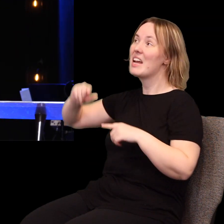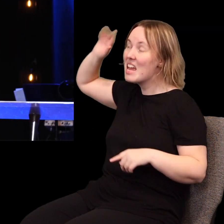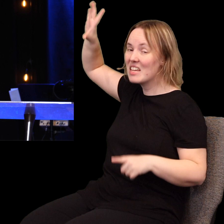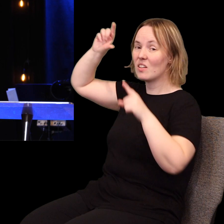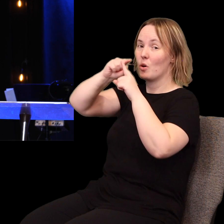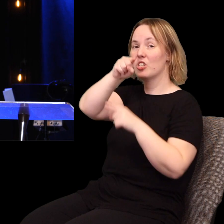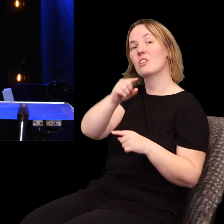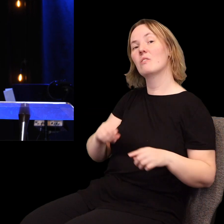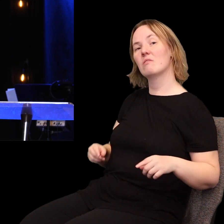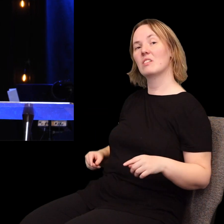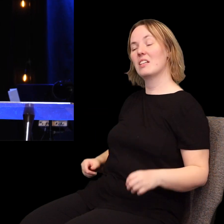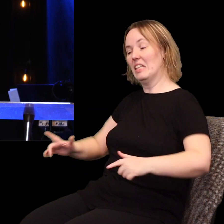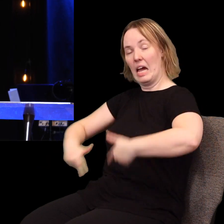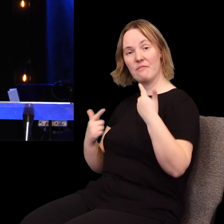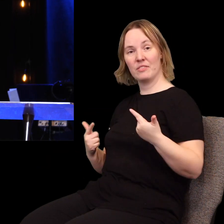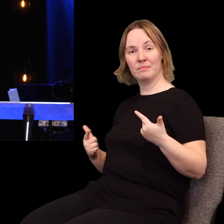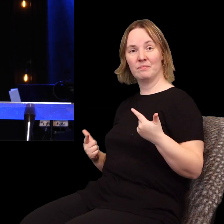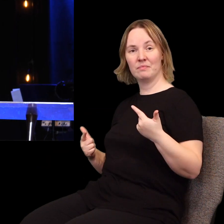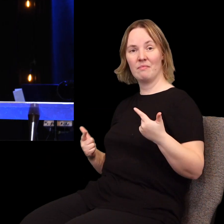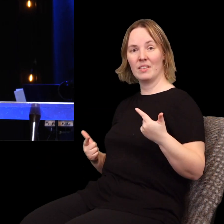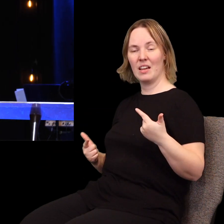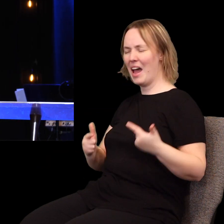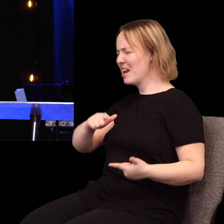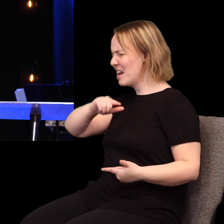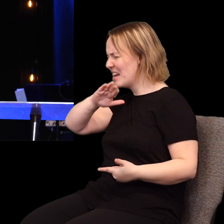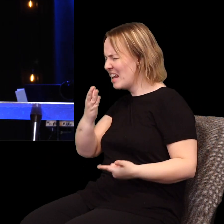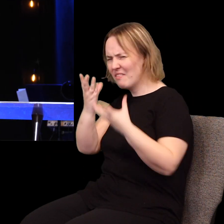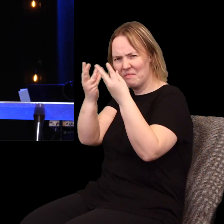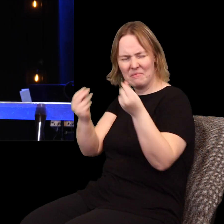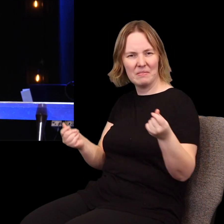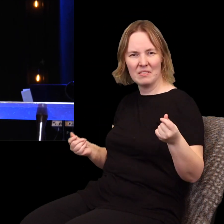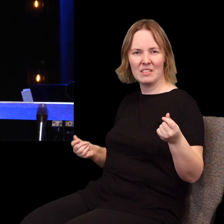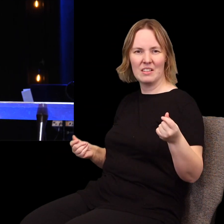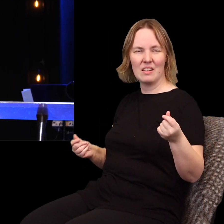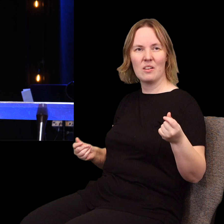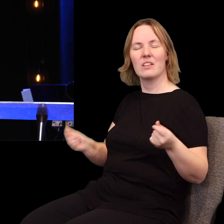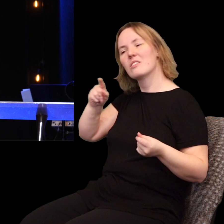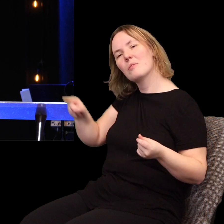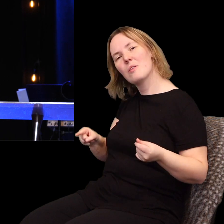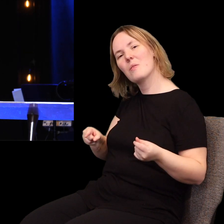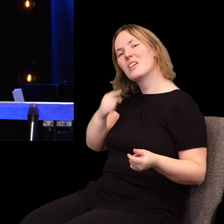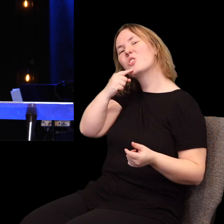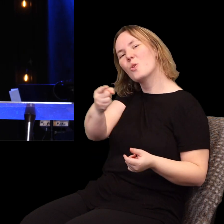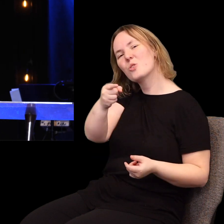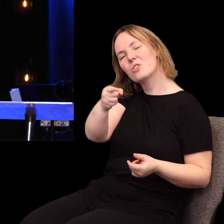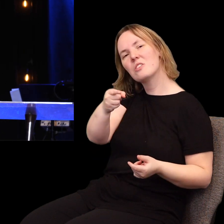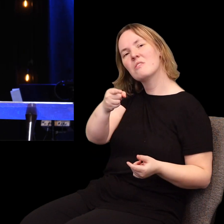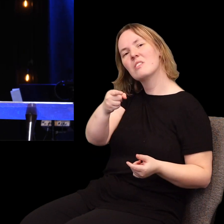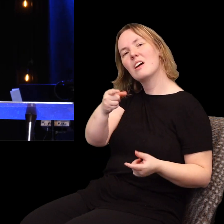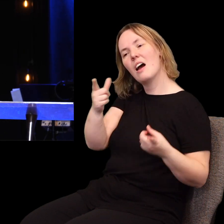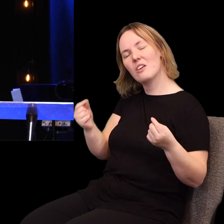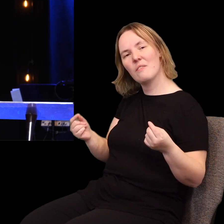My word to you has life in it, and it never extinguishes. In other words, Zerubbabel, what I told you to do at